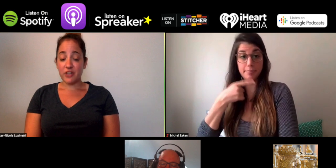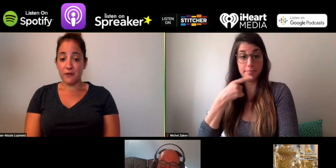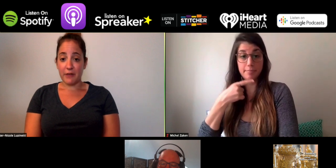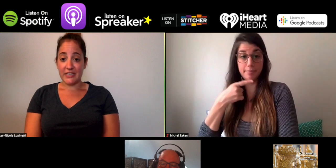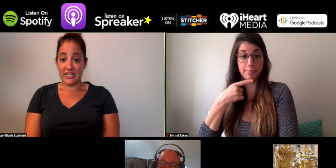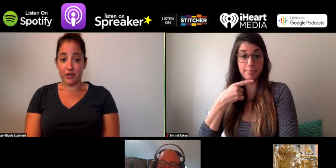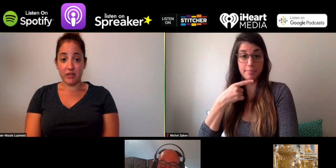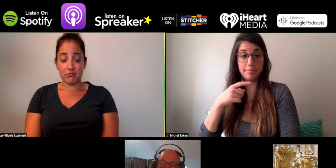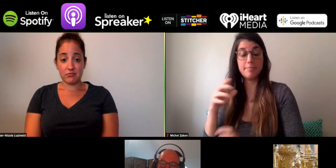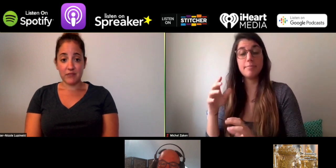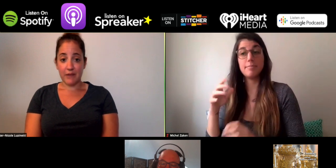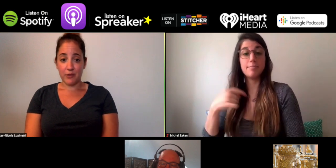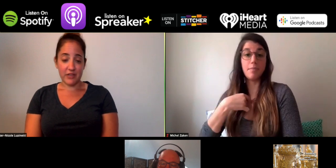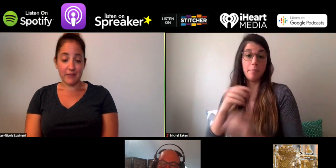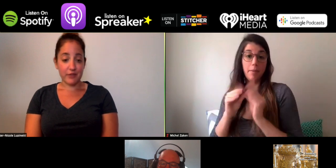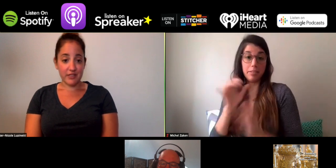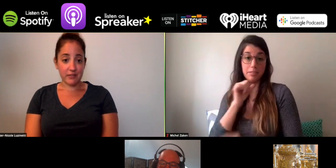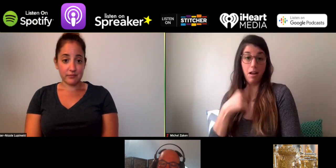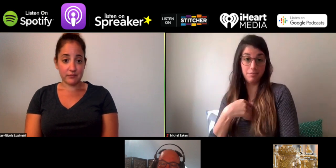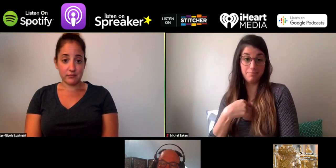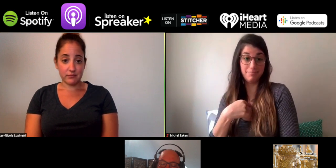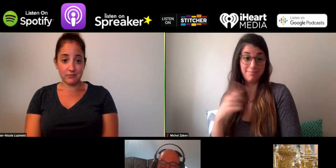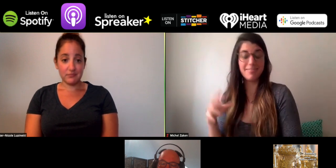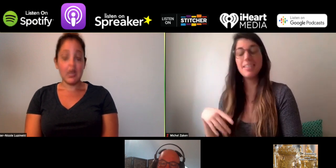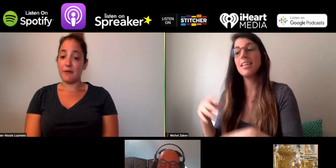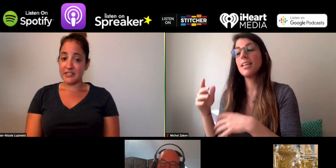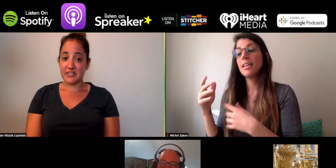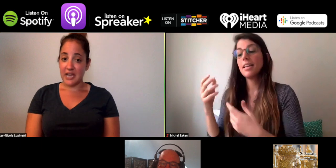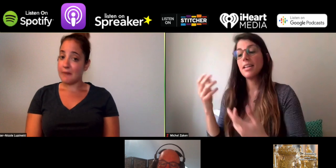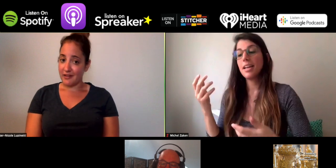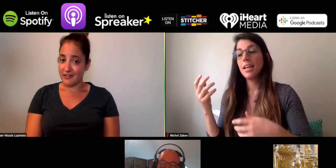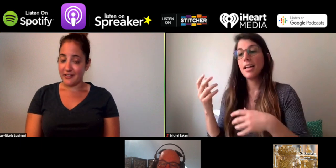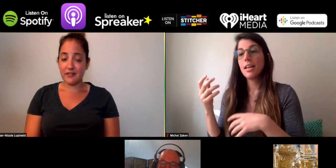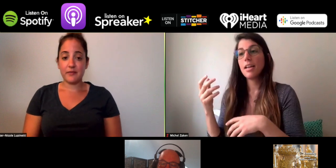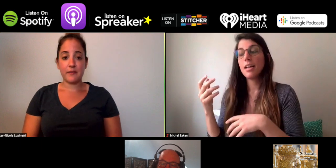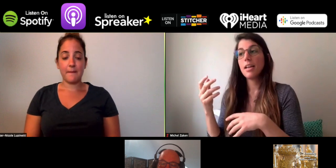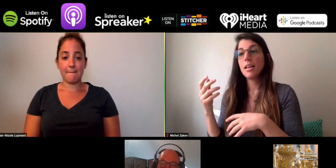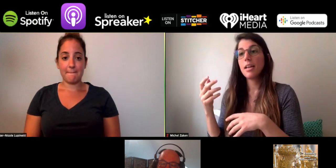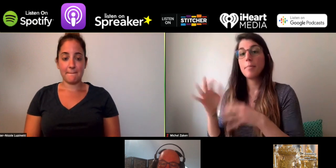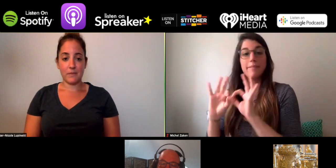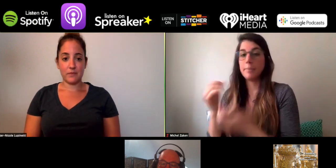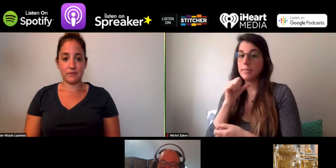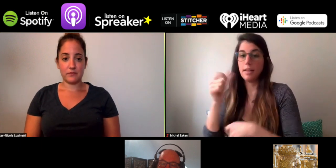my entire family is hearing. I'm the only deaf person. Obviously, I am not hearing.